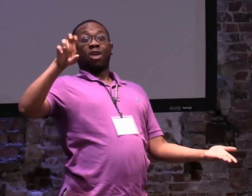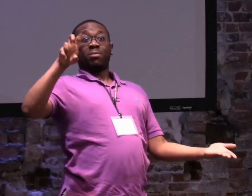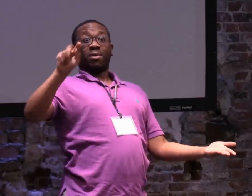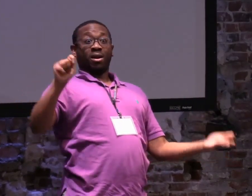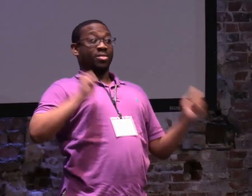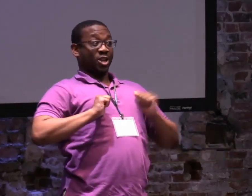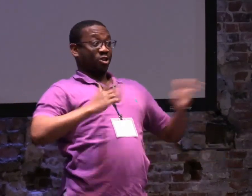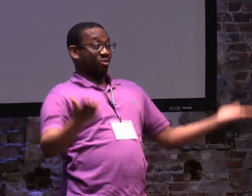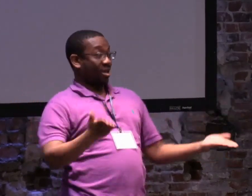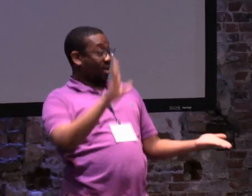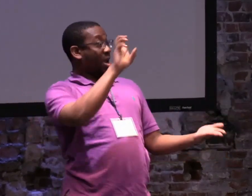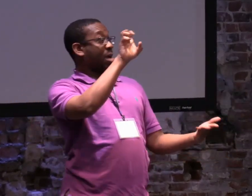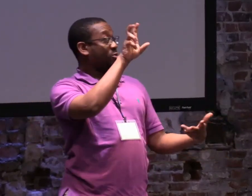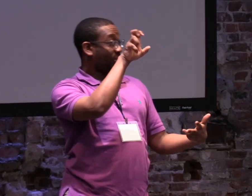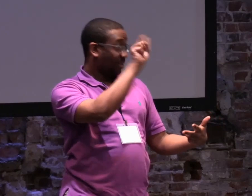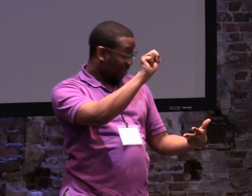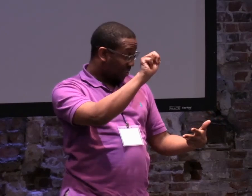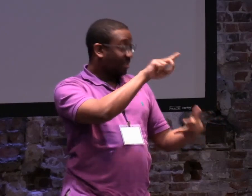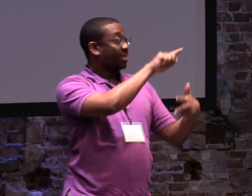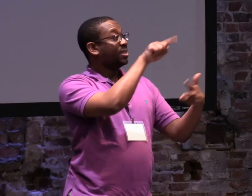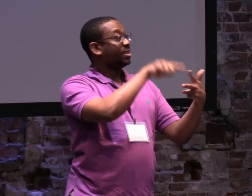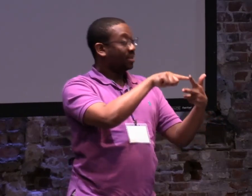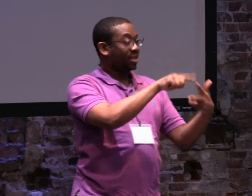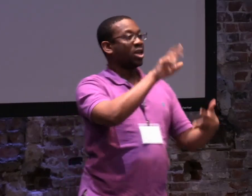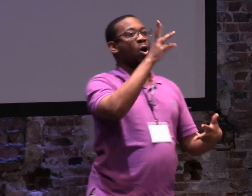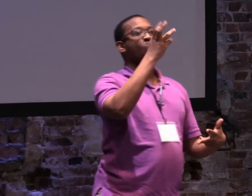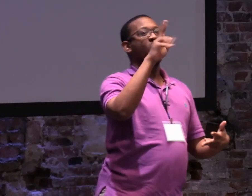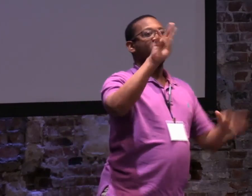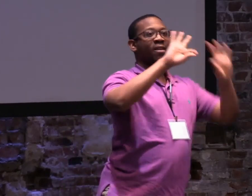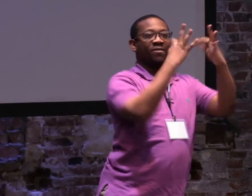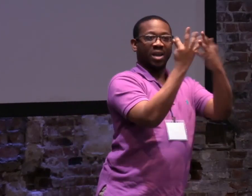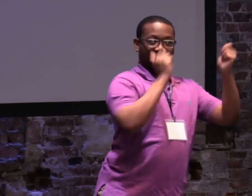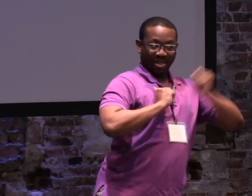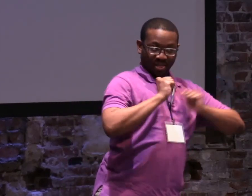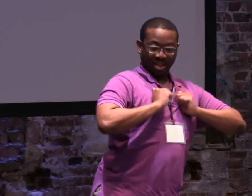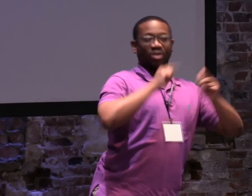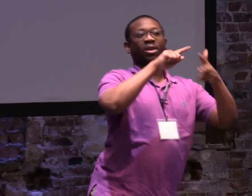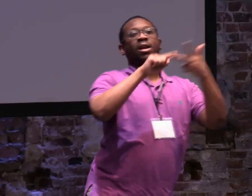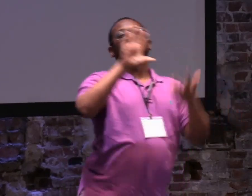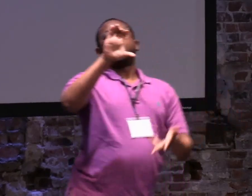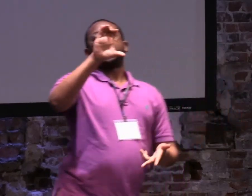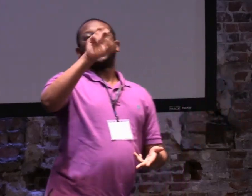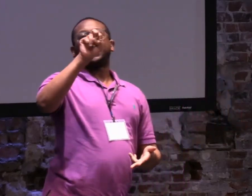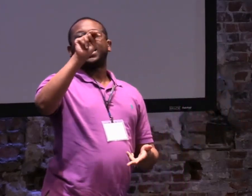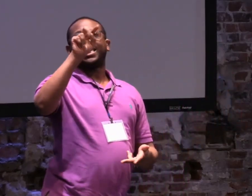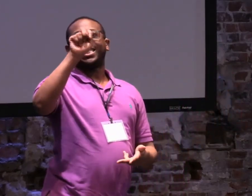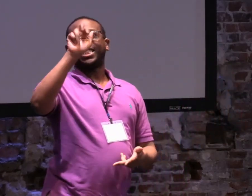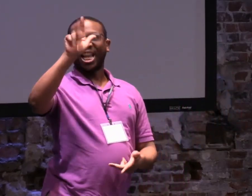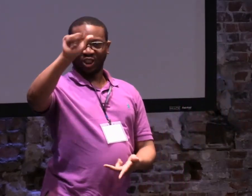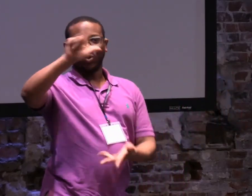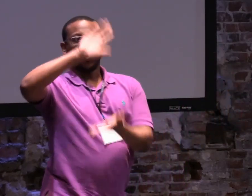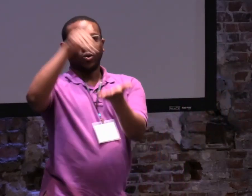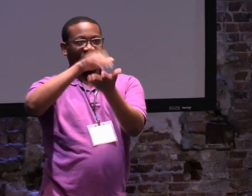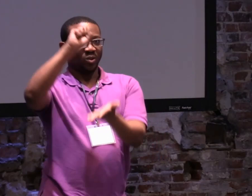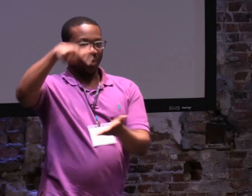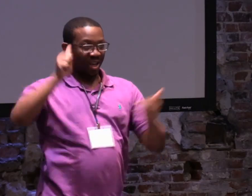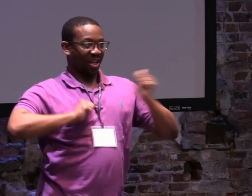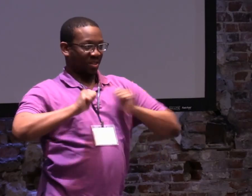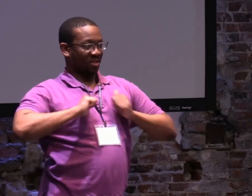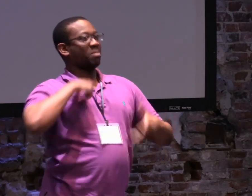in Boston. One of the productions was here in the Paramount Theater space. The other in Wheelock Family Theater, and the